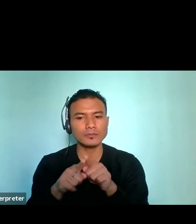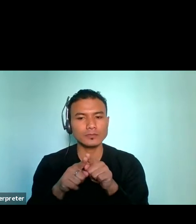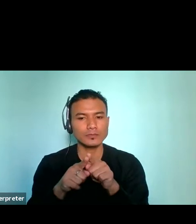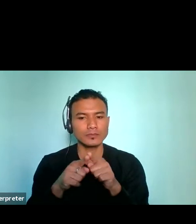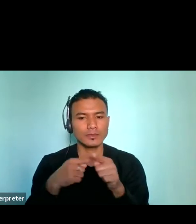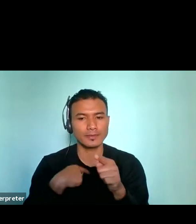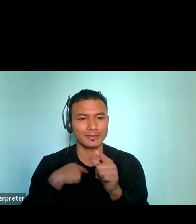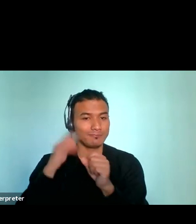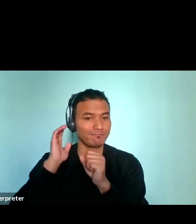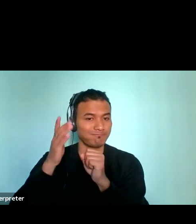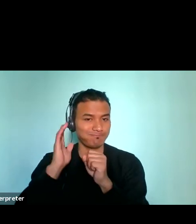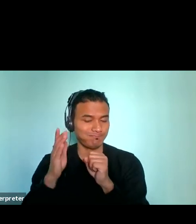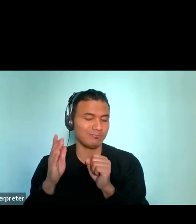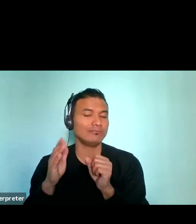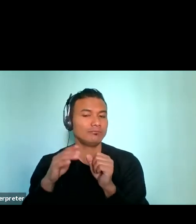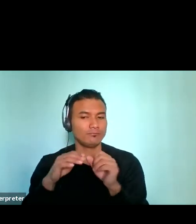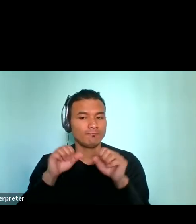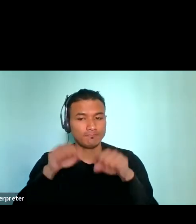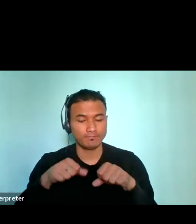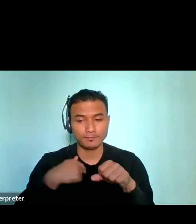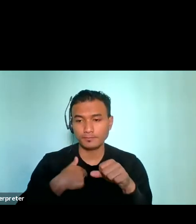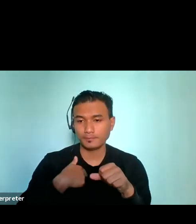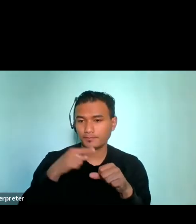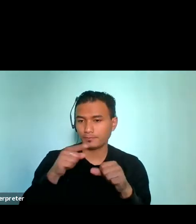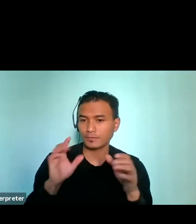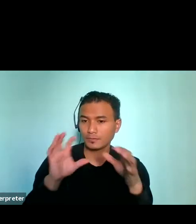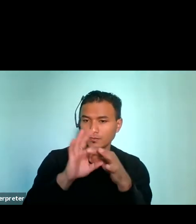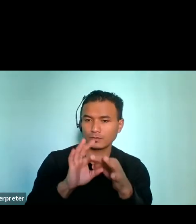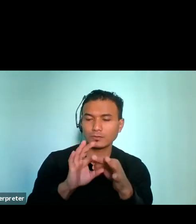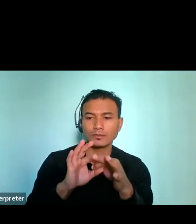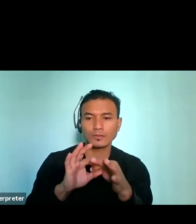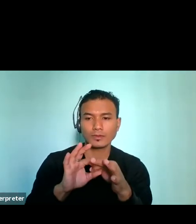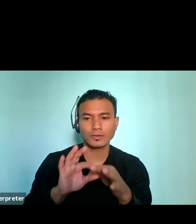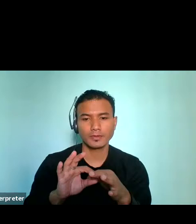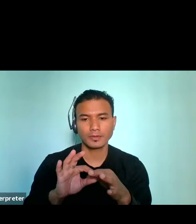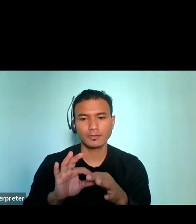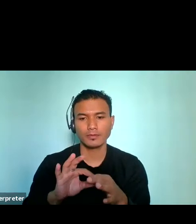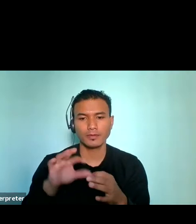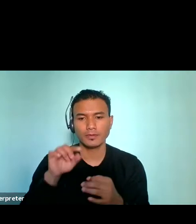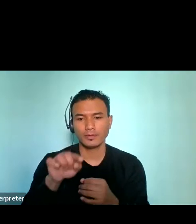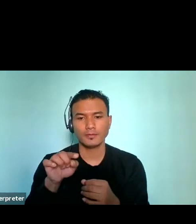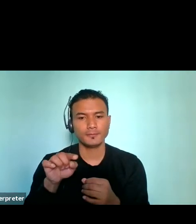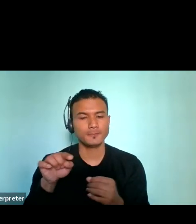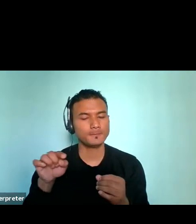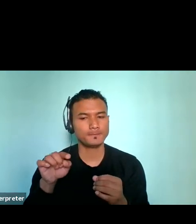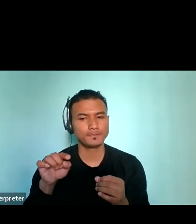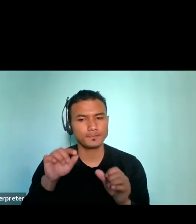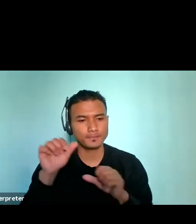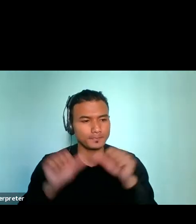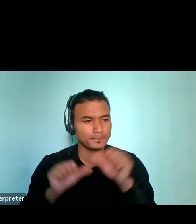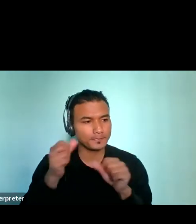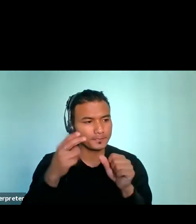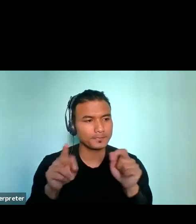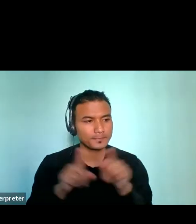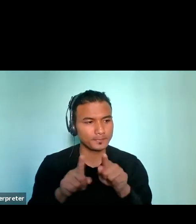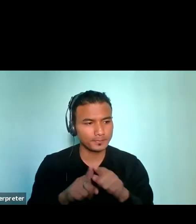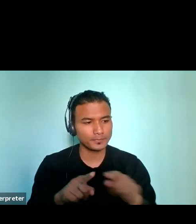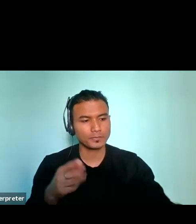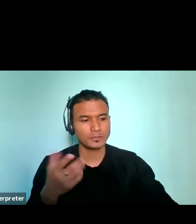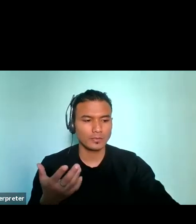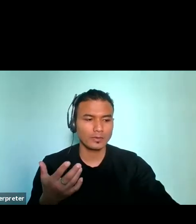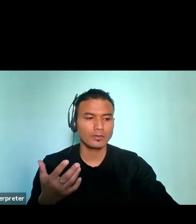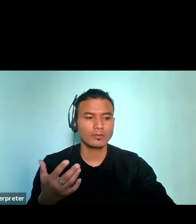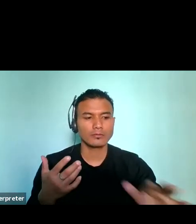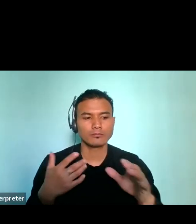my presentation. Yes, when I say interlinks, first of all, that whatever we do as part of